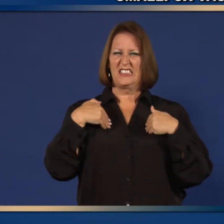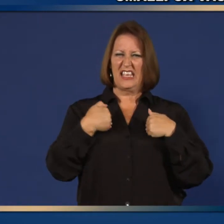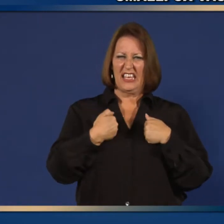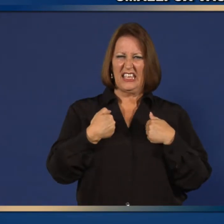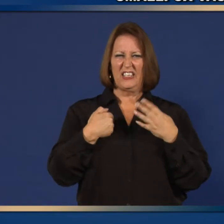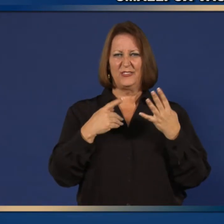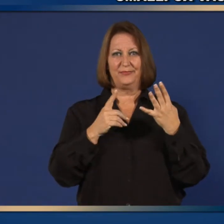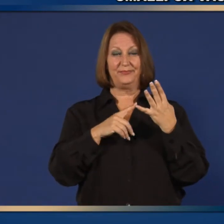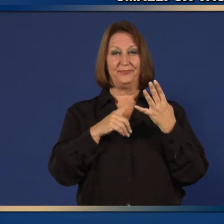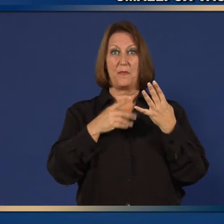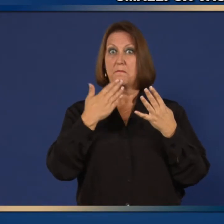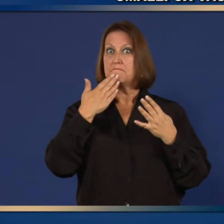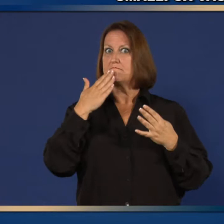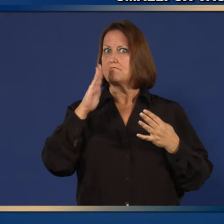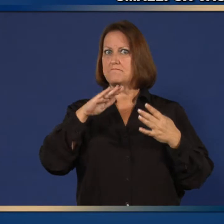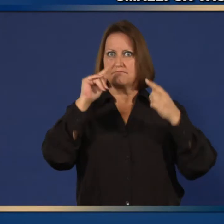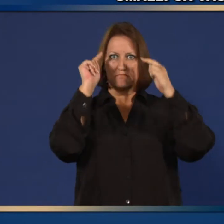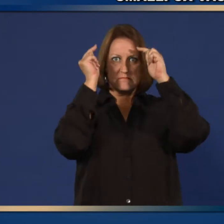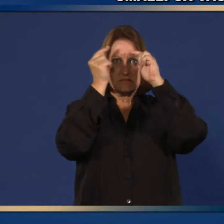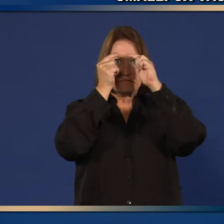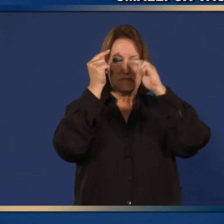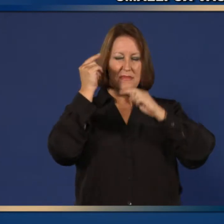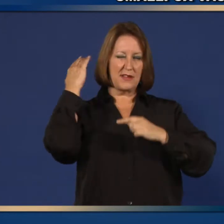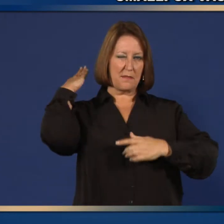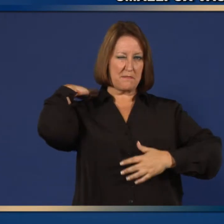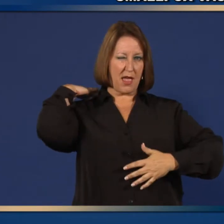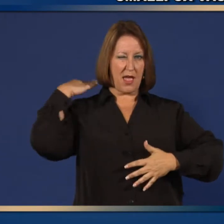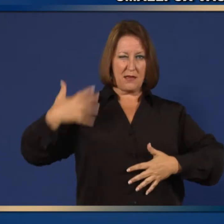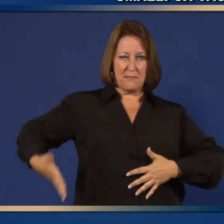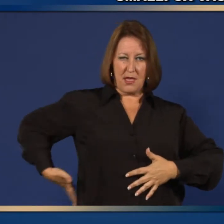severe headaches and backache,